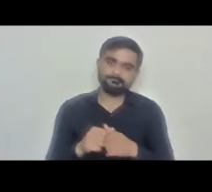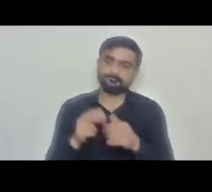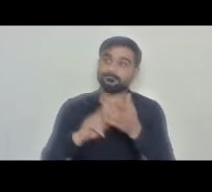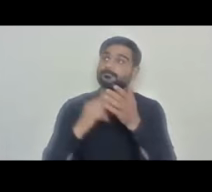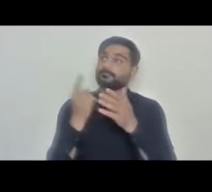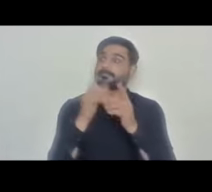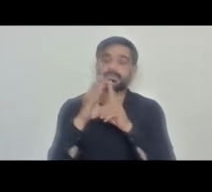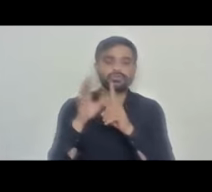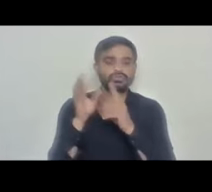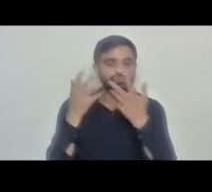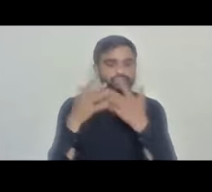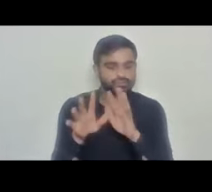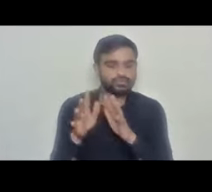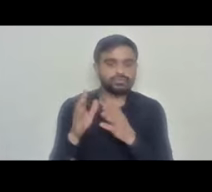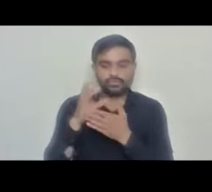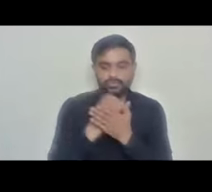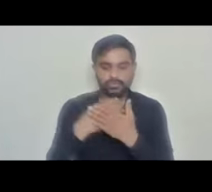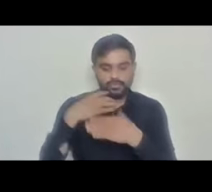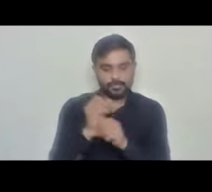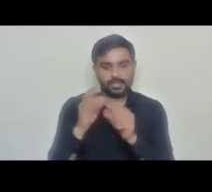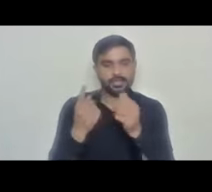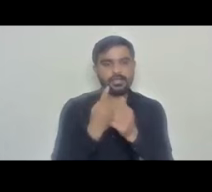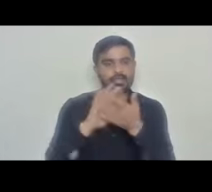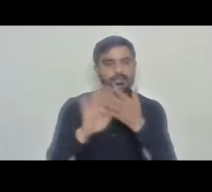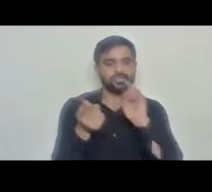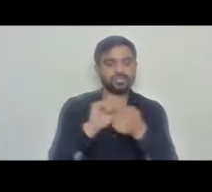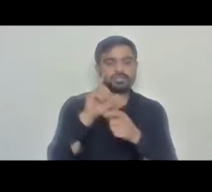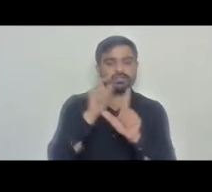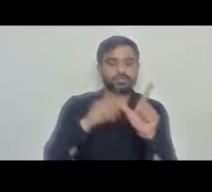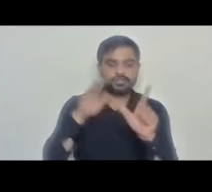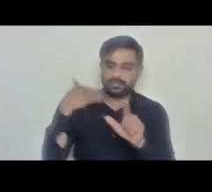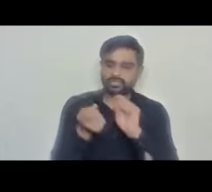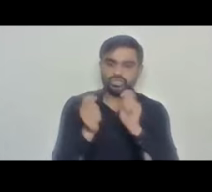nationhood has been, the discourse around nationhood has changed in the last 10 years.